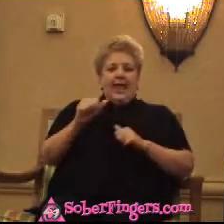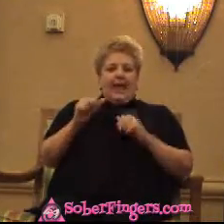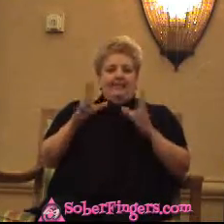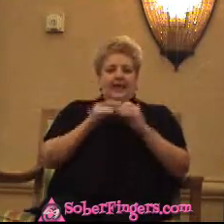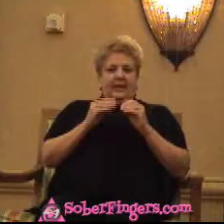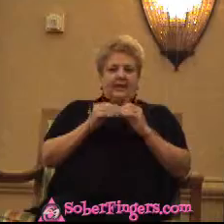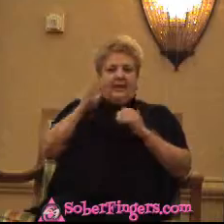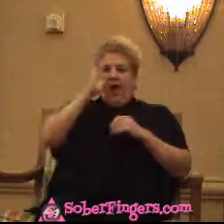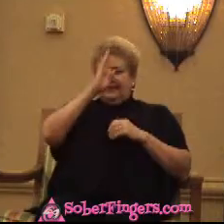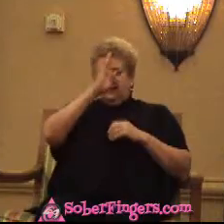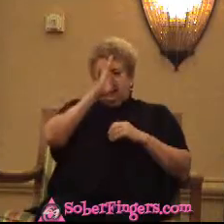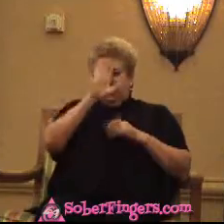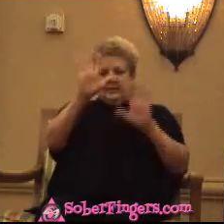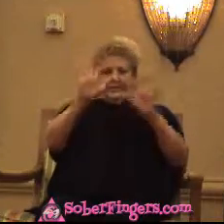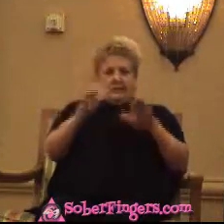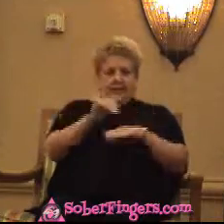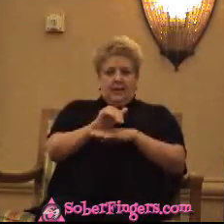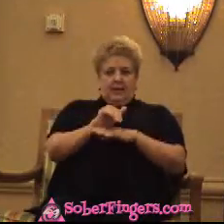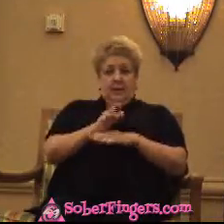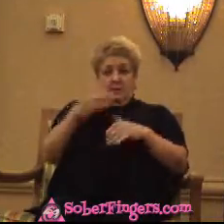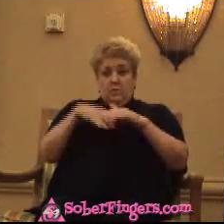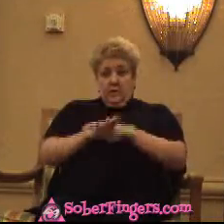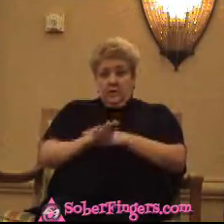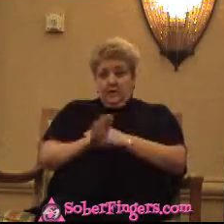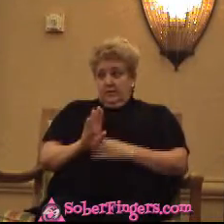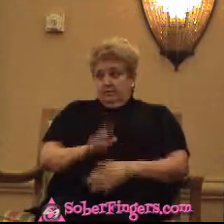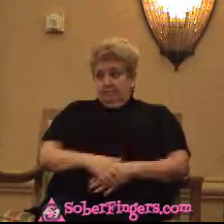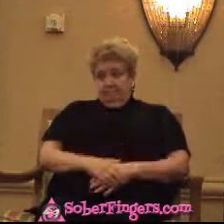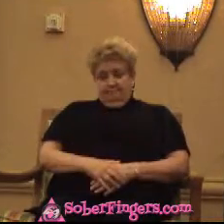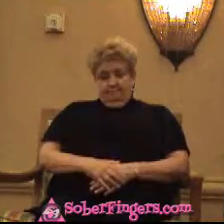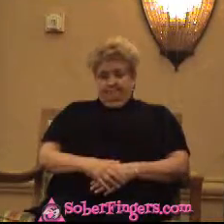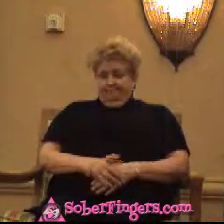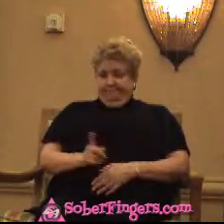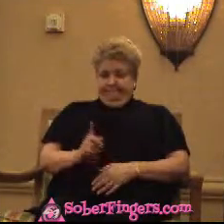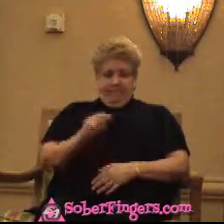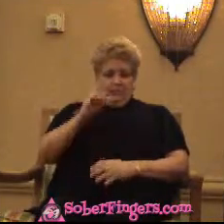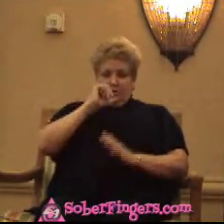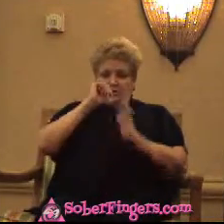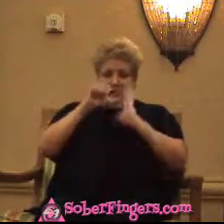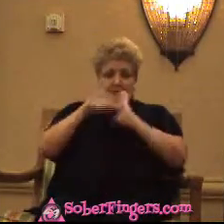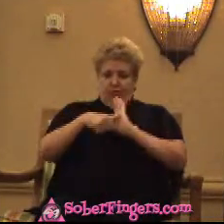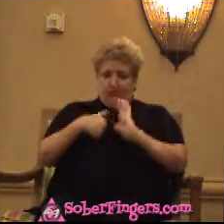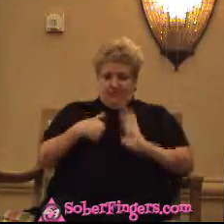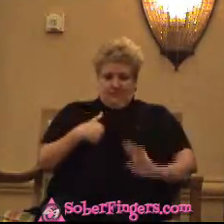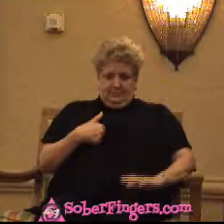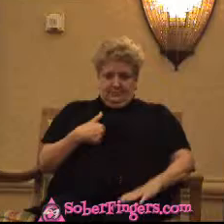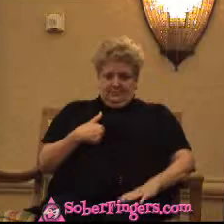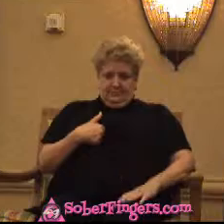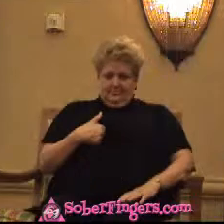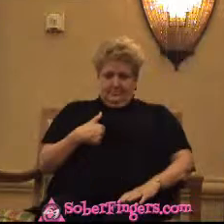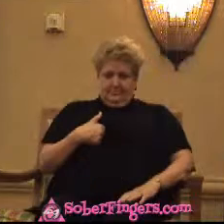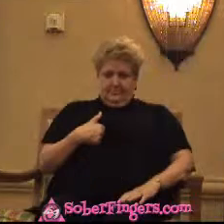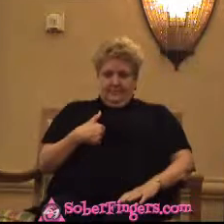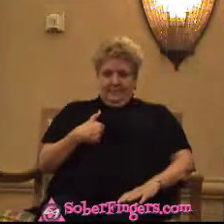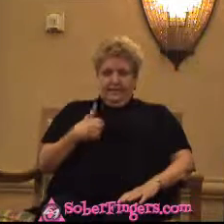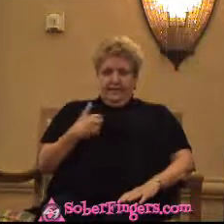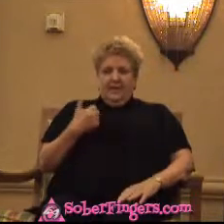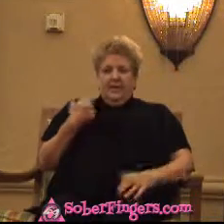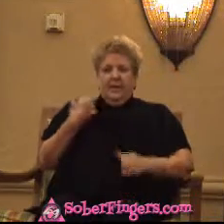night, and I was not impressed, I gotta tell you. And the next night, now, you gotta remember, I'm hip, sick, and cool. I got